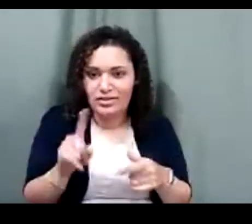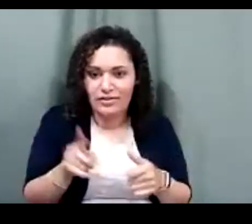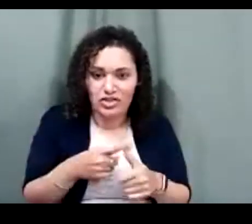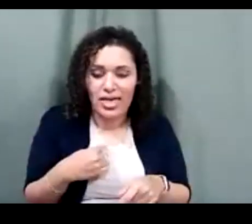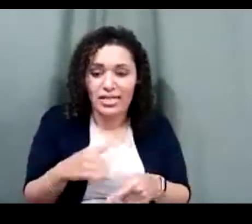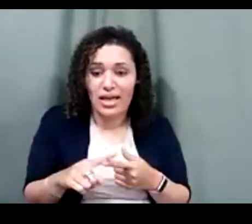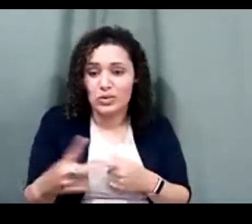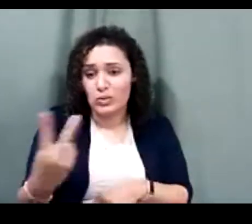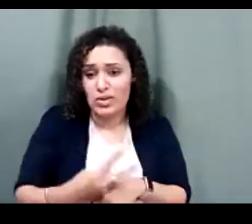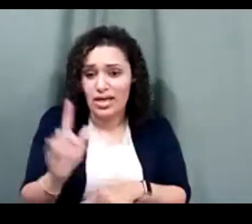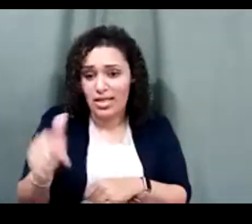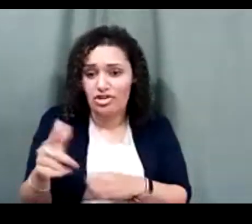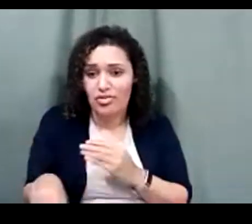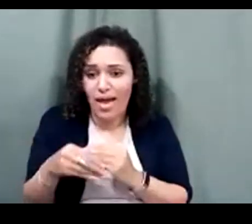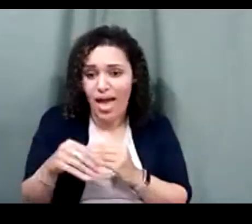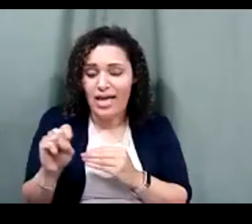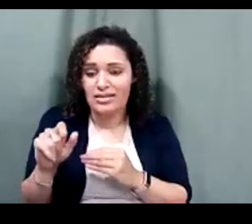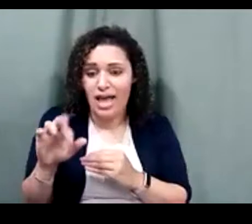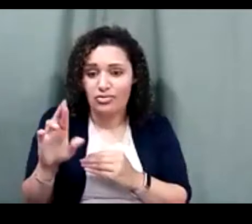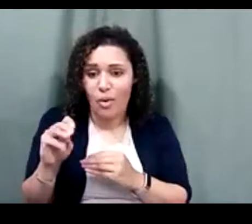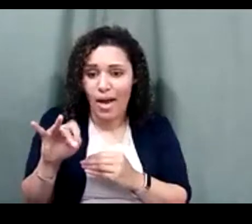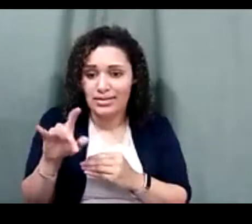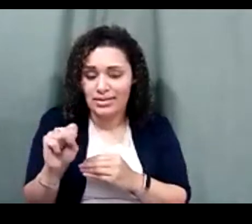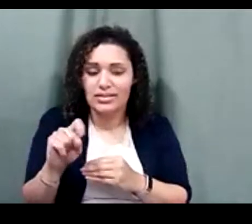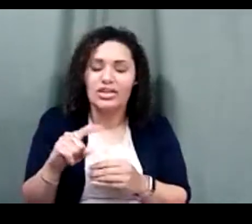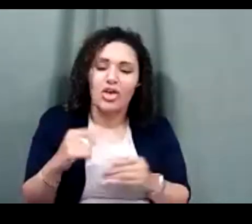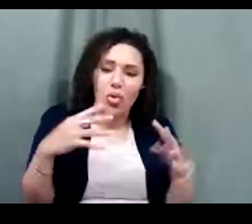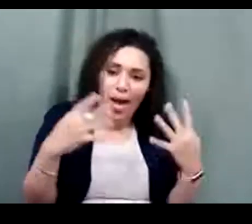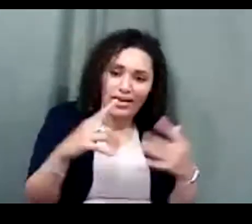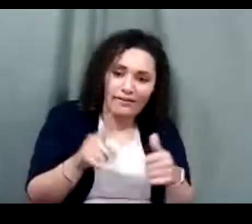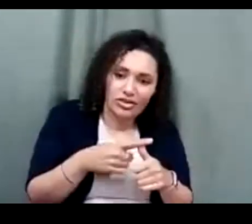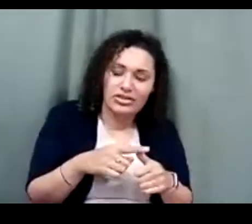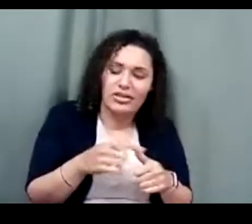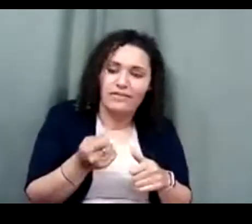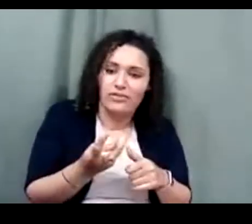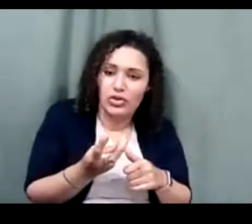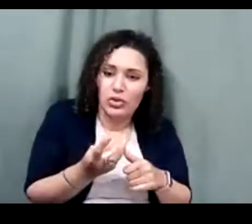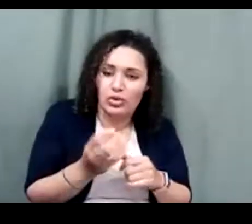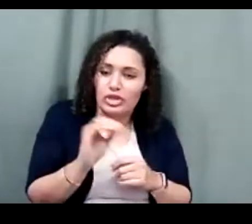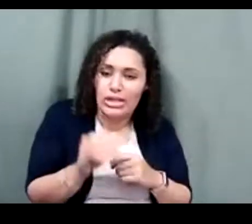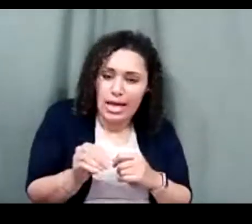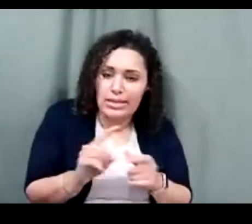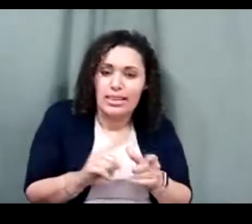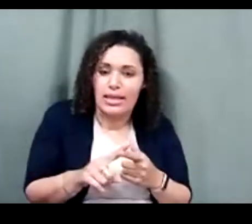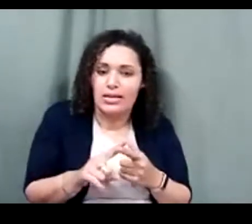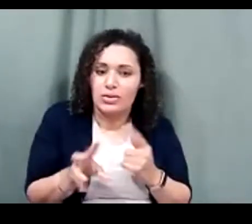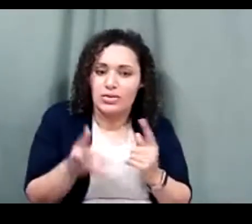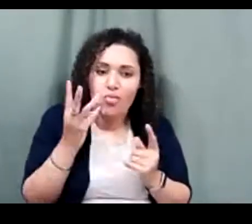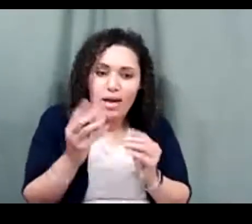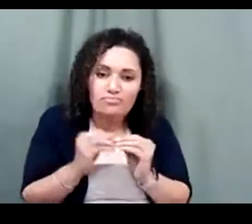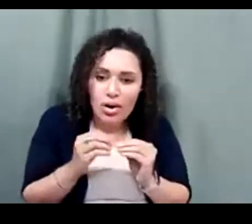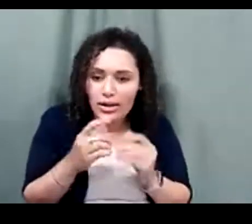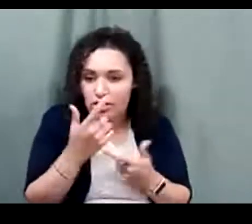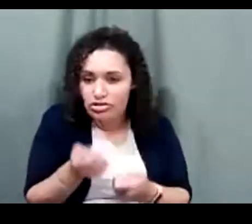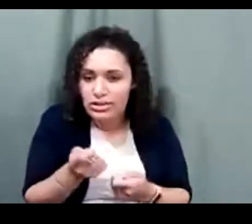later you add the Saccharomyces. So you let the wacky one do the first couple of percent, and they're saying, those wines are more interesting and